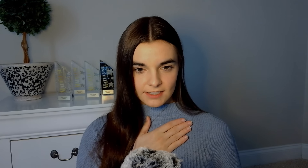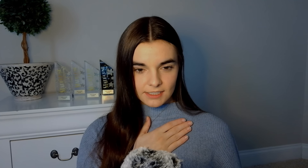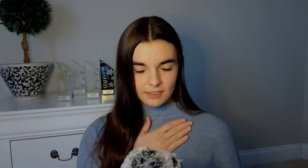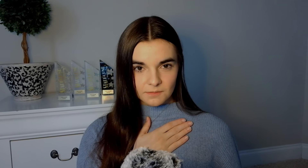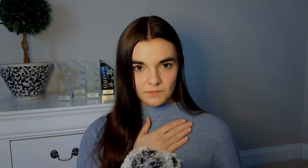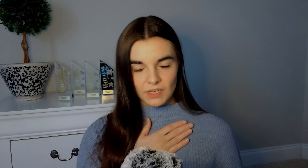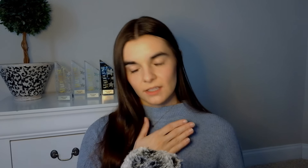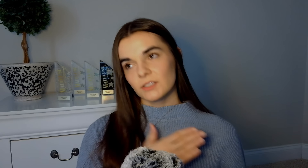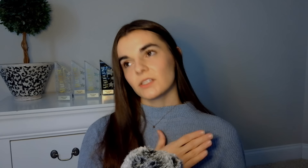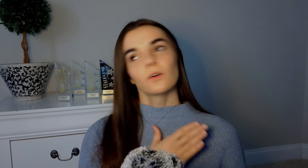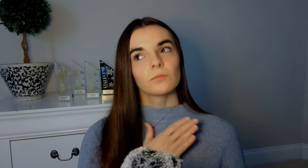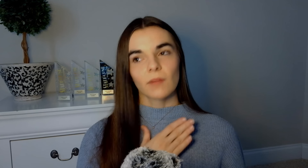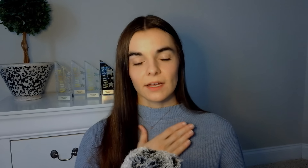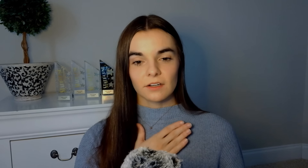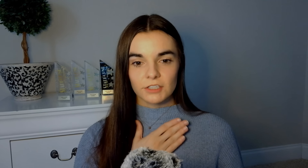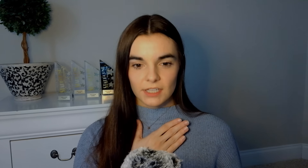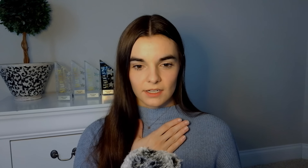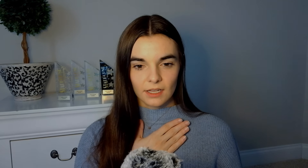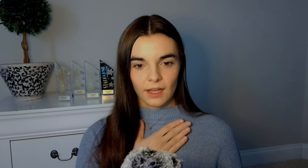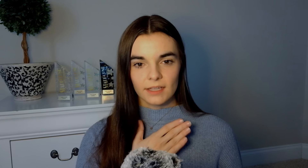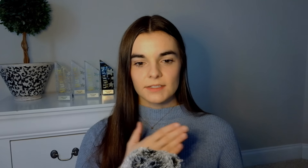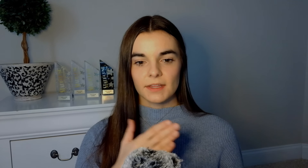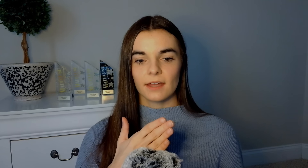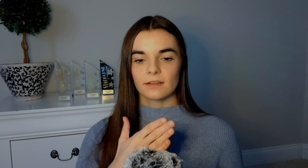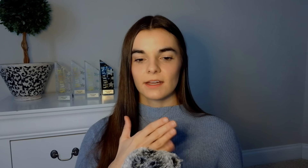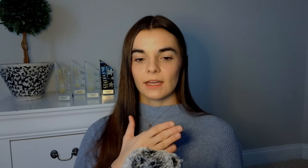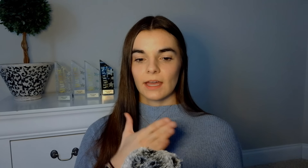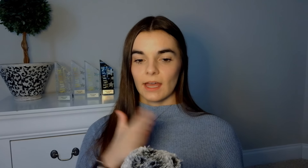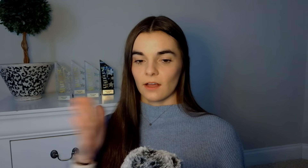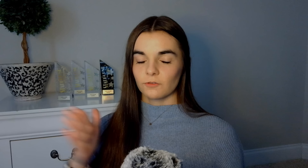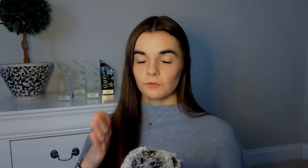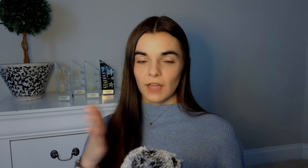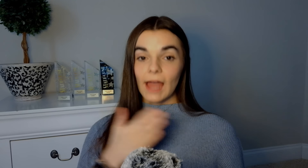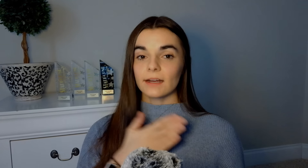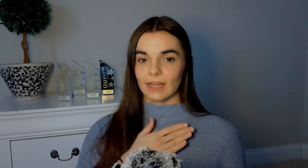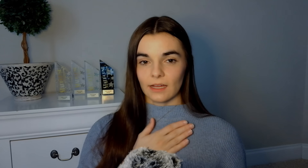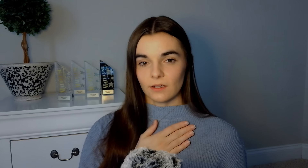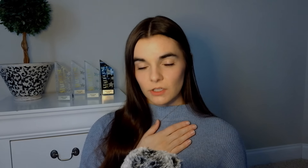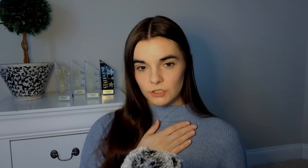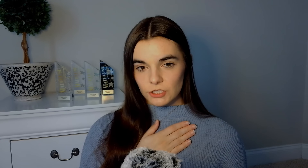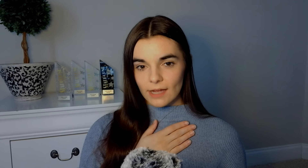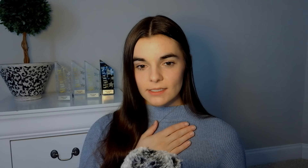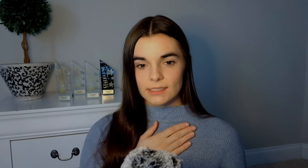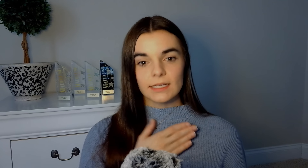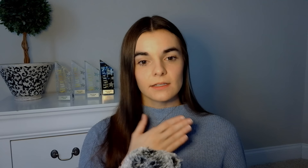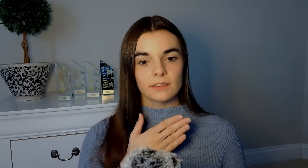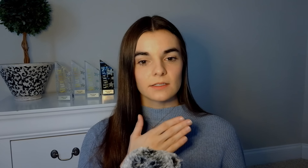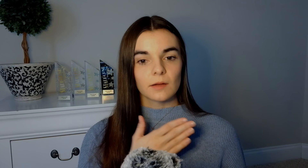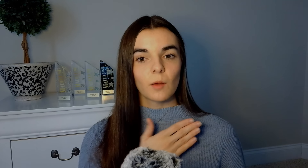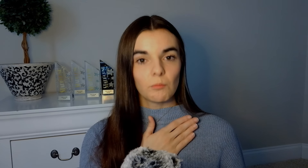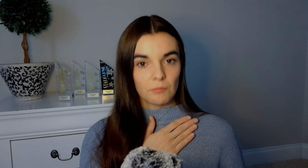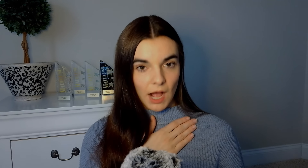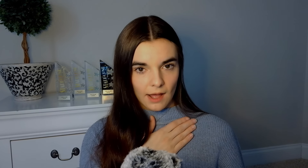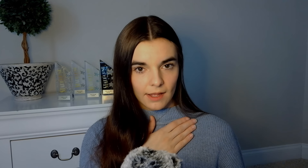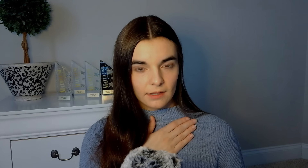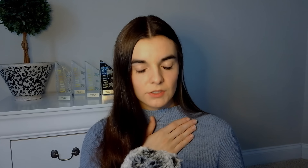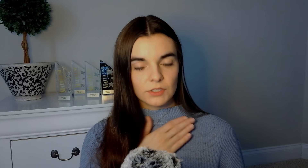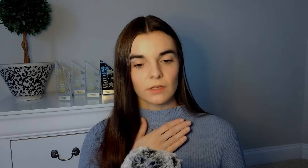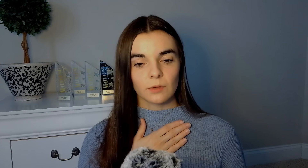chest. So my understanding is that flat hand on chest is my. So like when